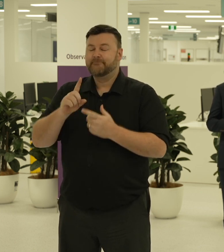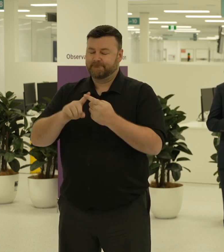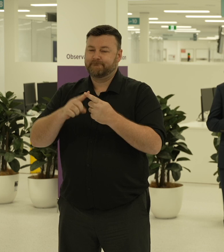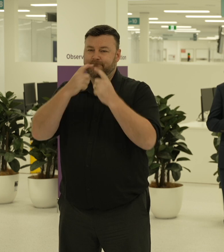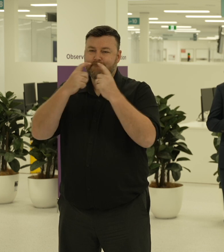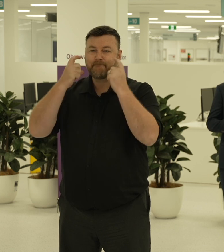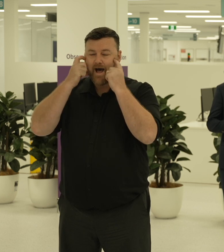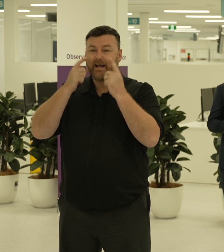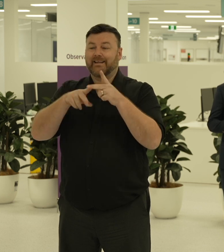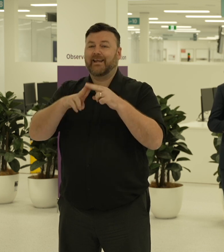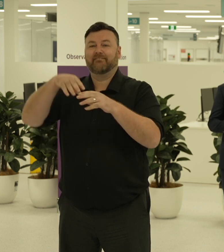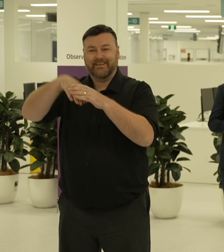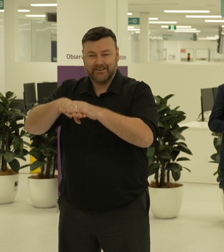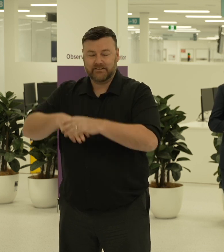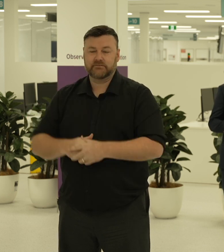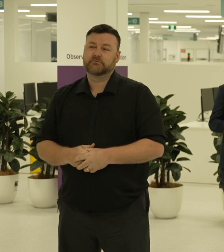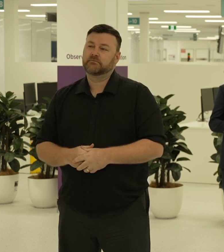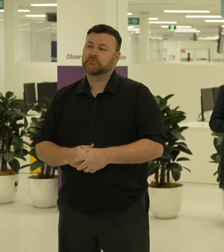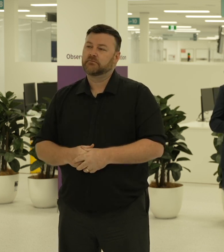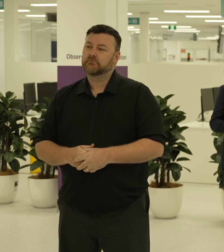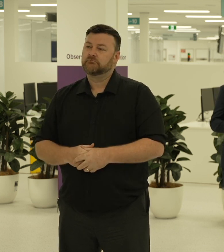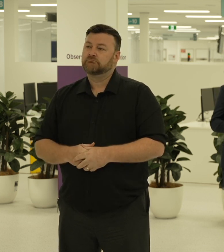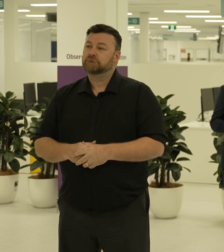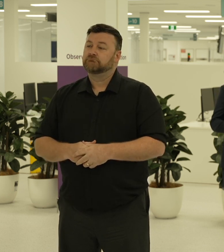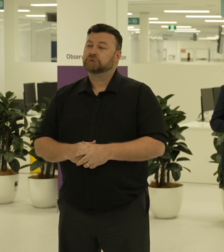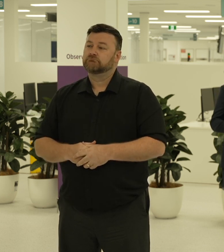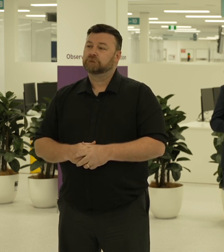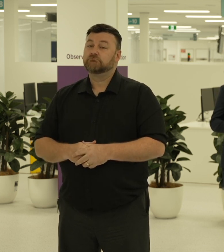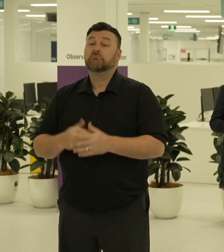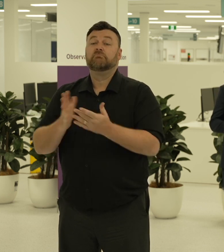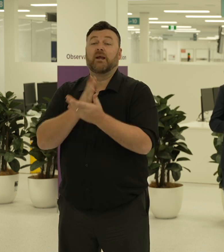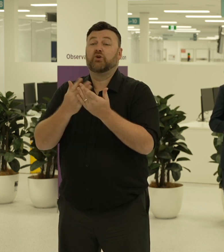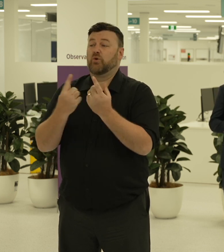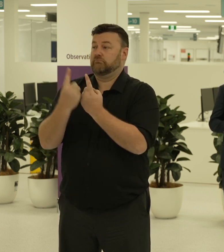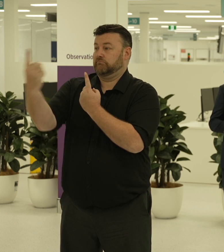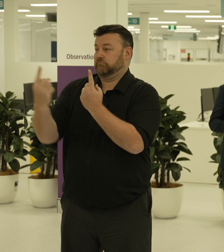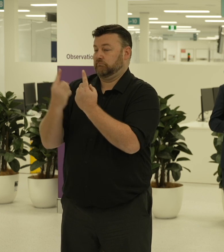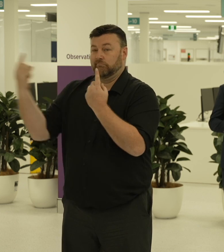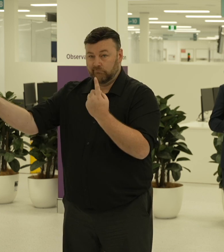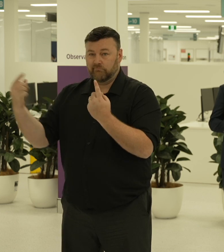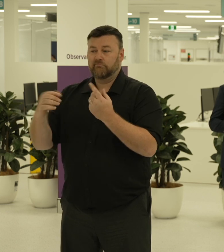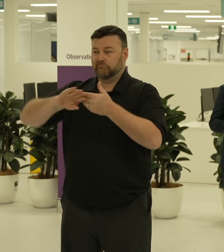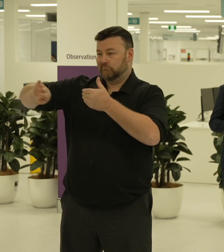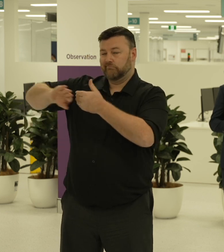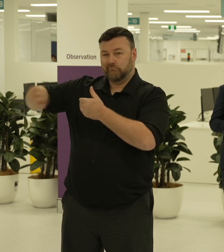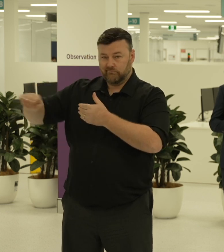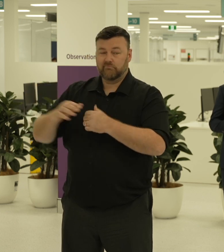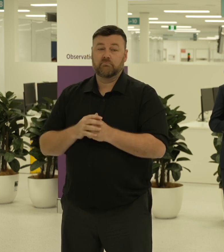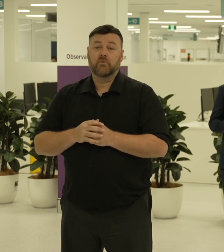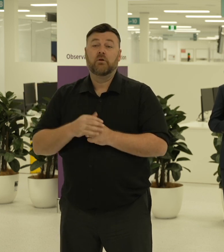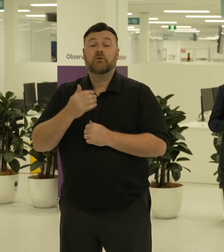move through this period of time. Continue to social distance. We know that many people are sitting outdoors rather than indoors and prioritising